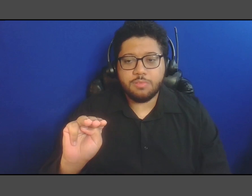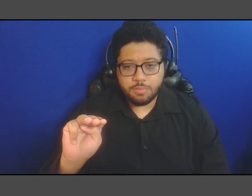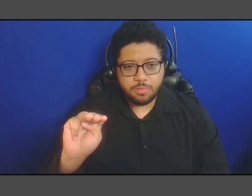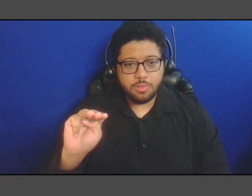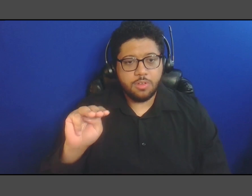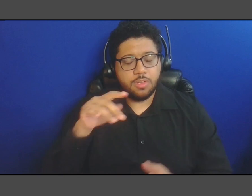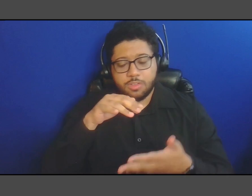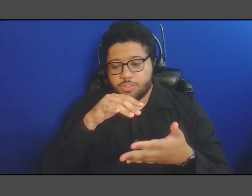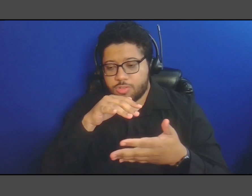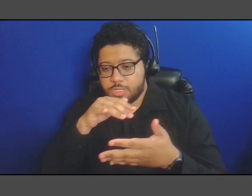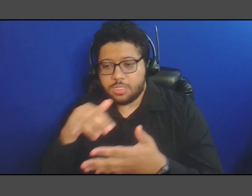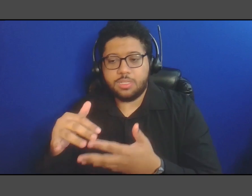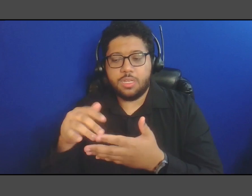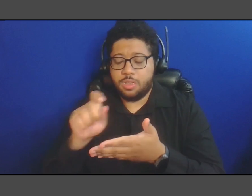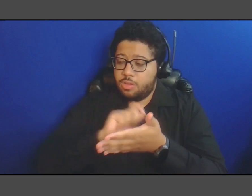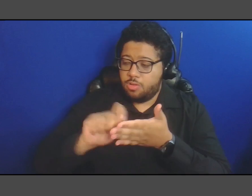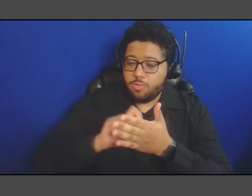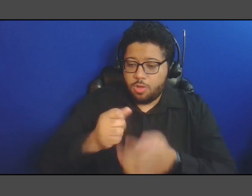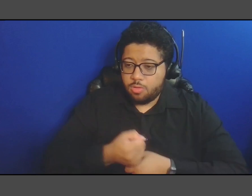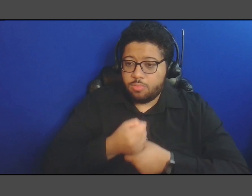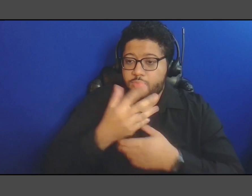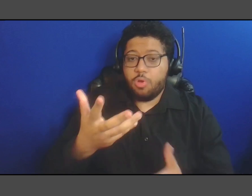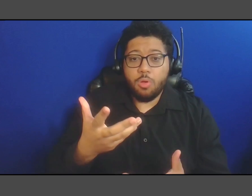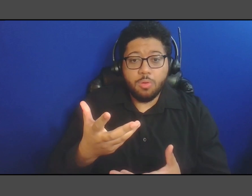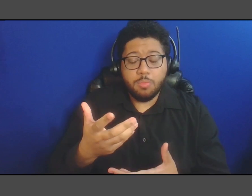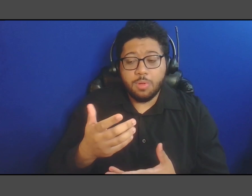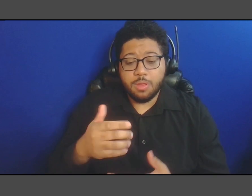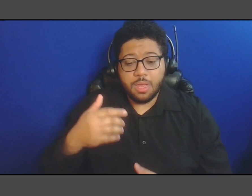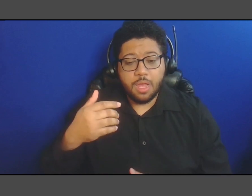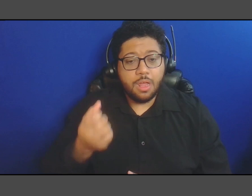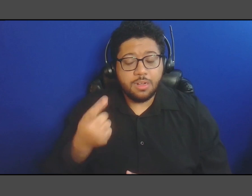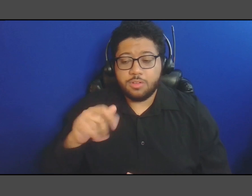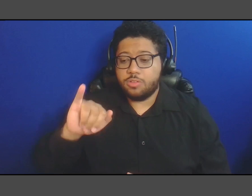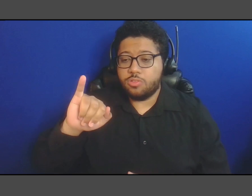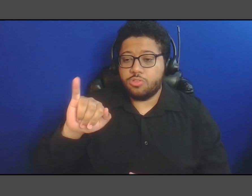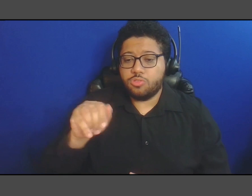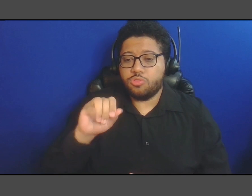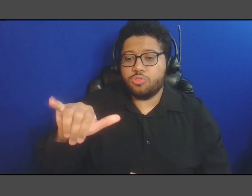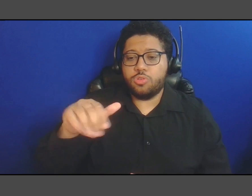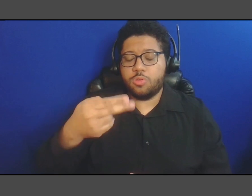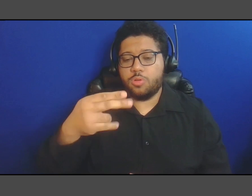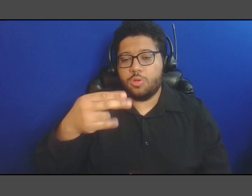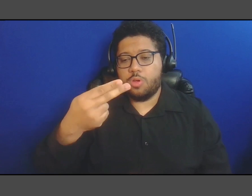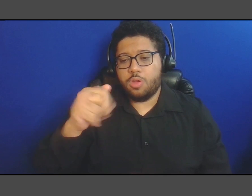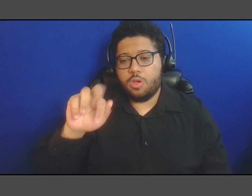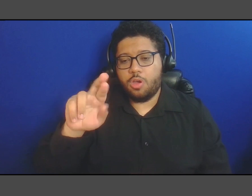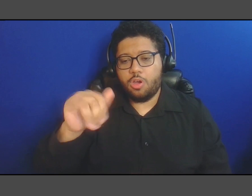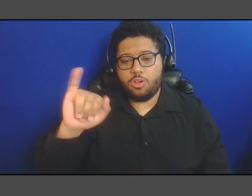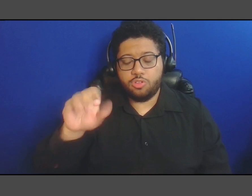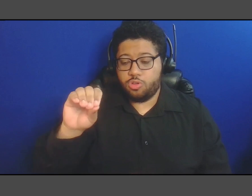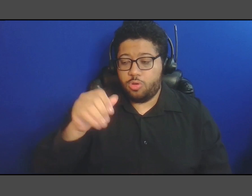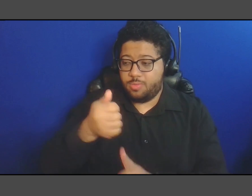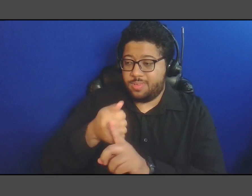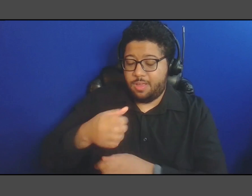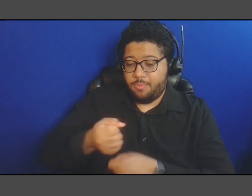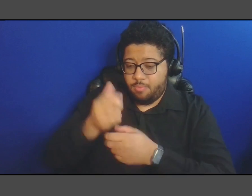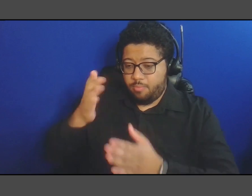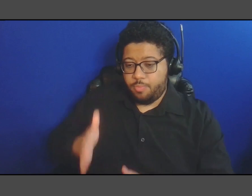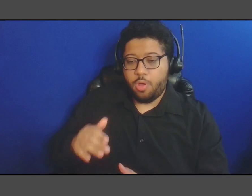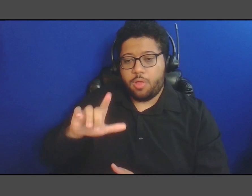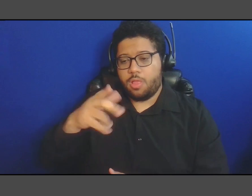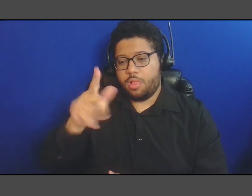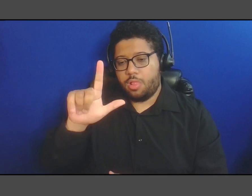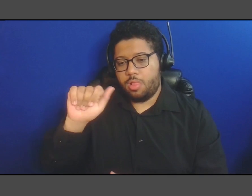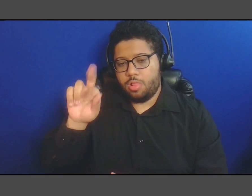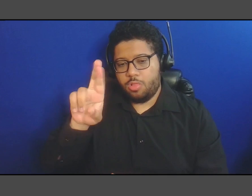would be published by U.S. Poet Laureate Joy Harjo, someone who we share and hold in common